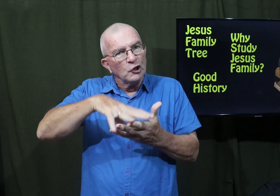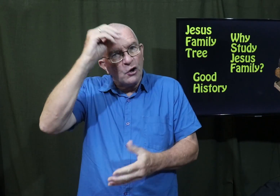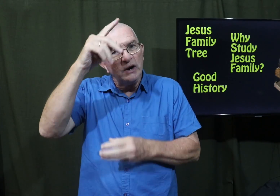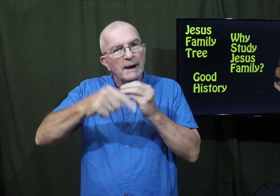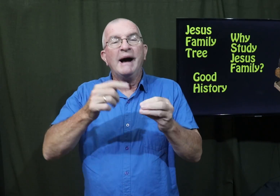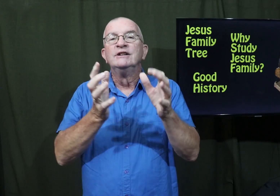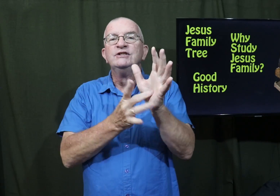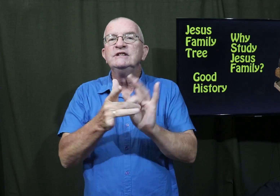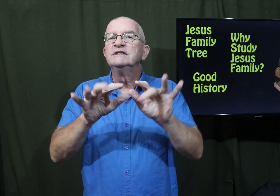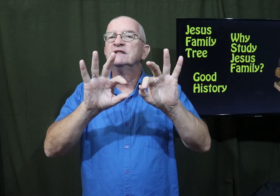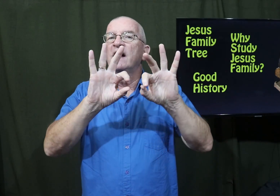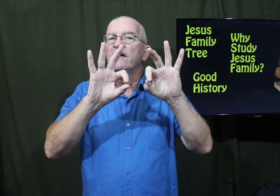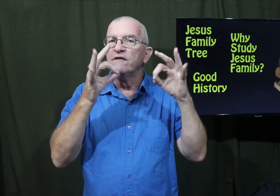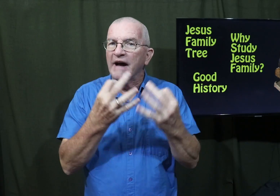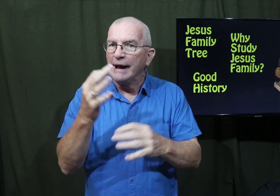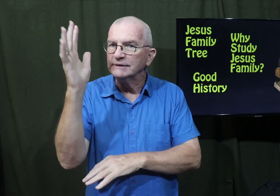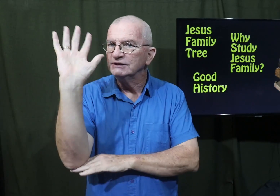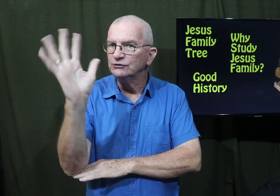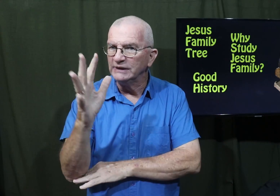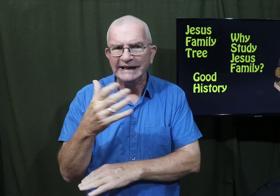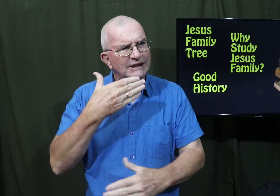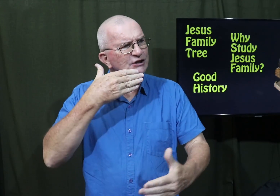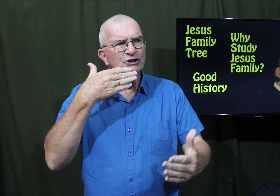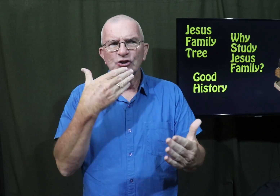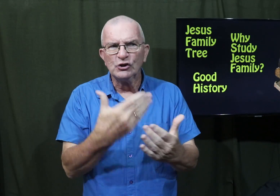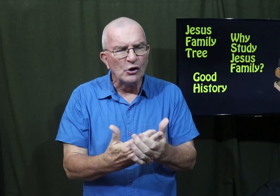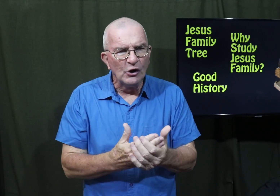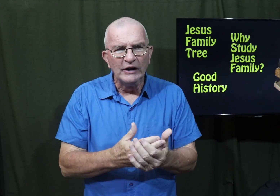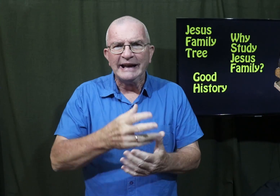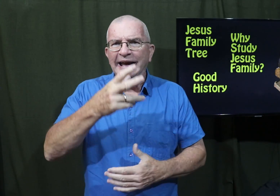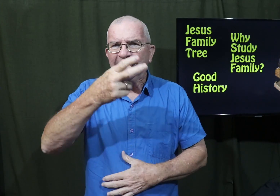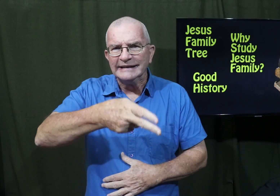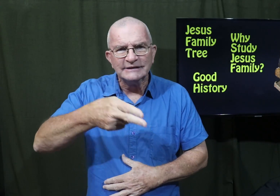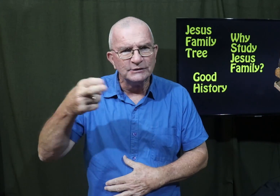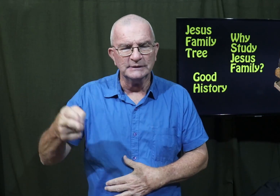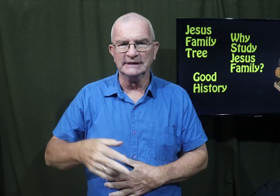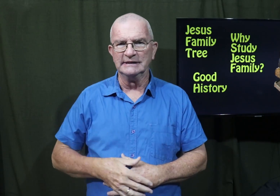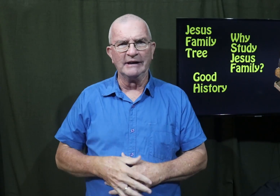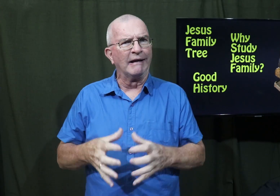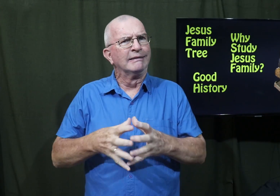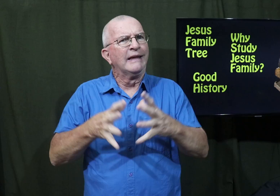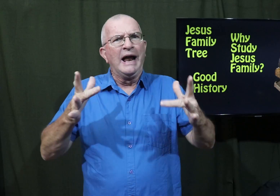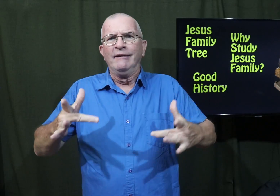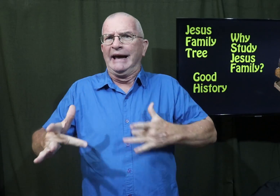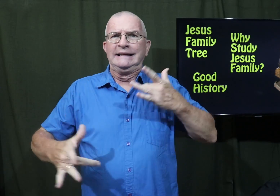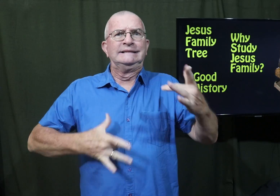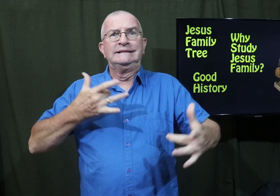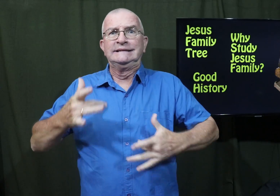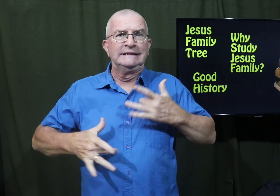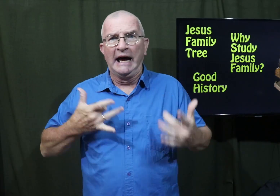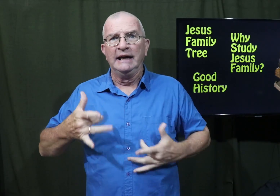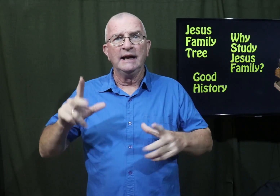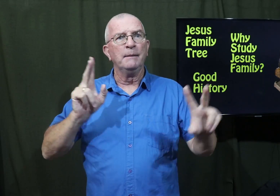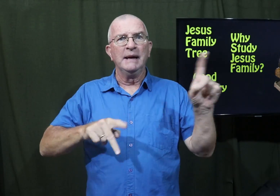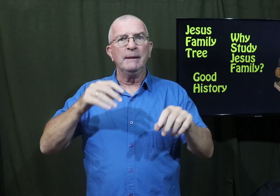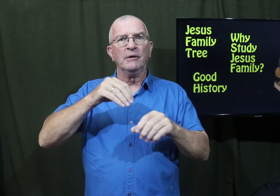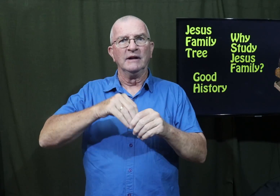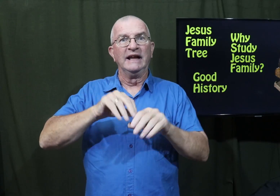to learn about Jesus family tree is just plain old good history a lot of exciting people